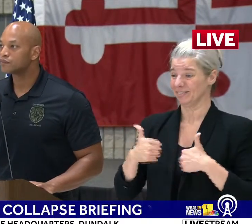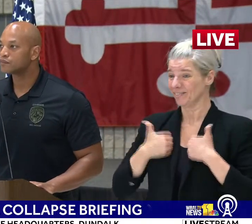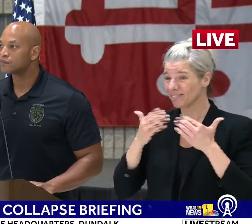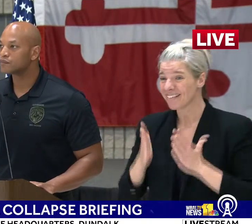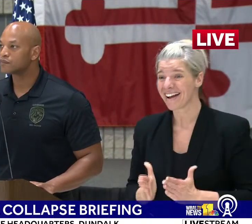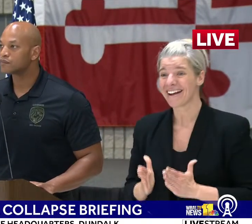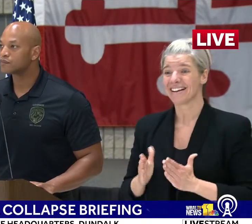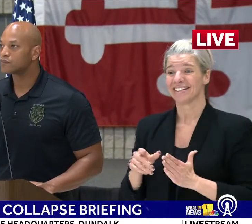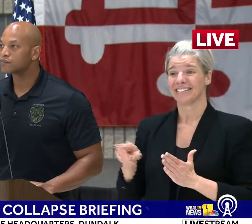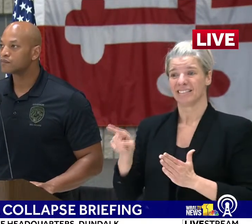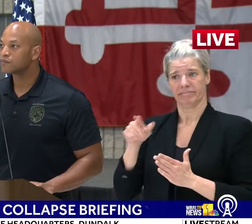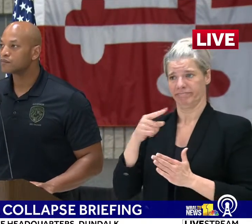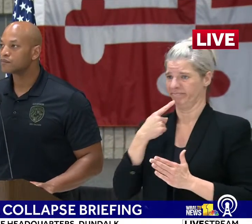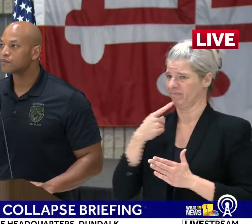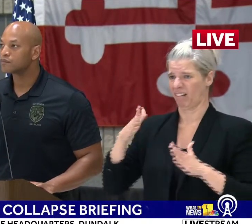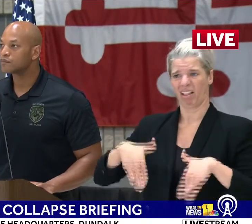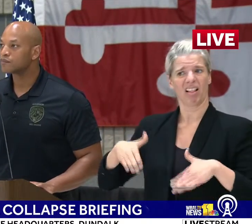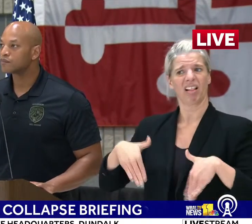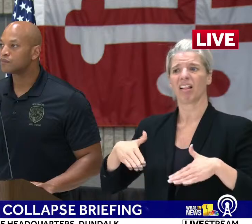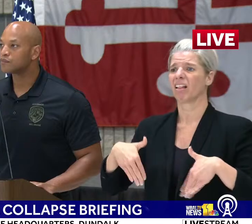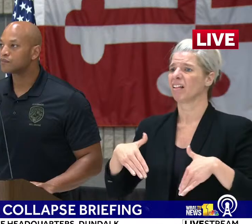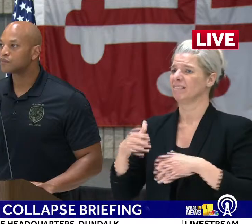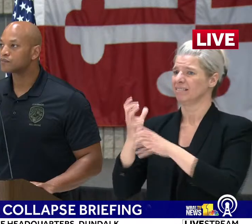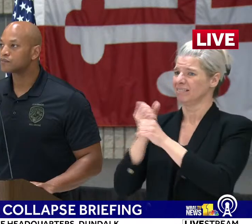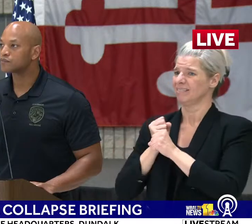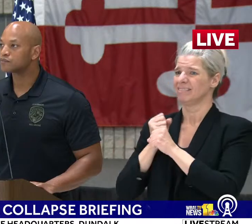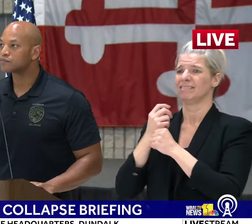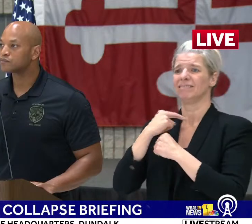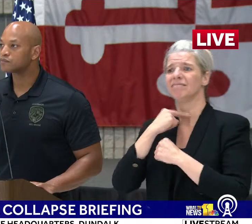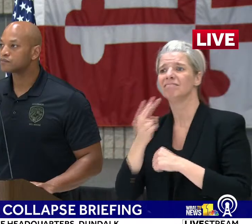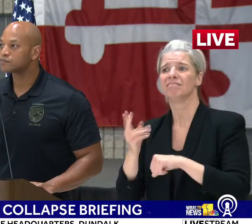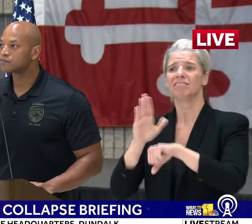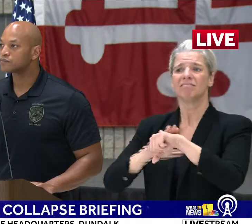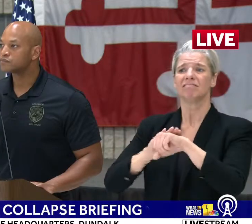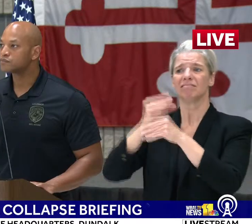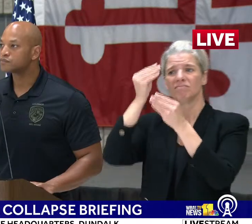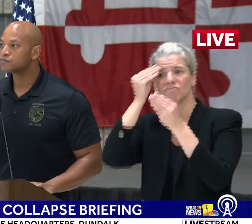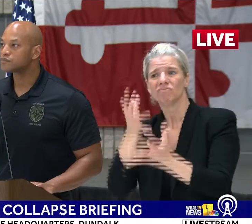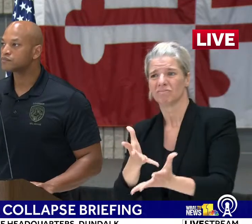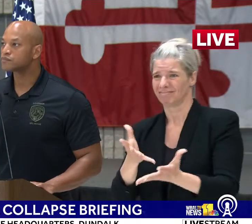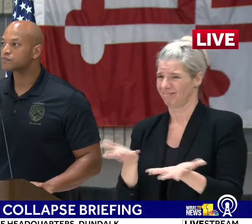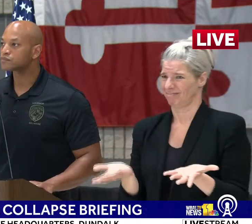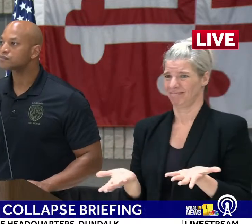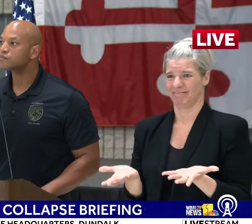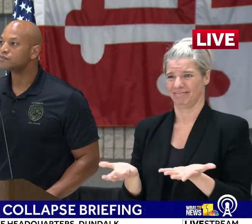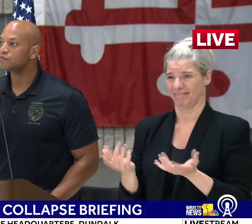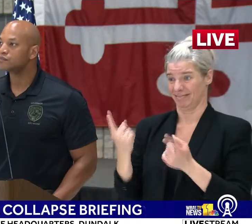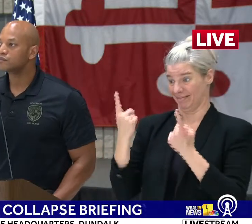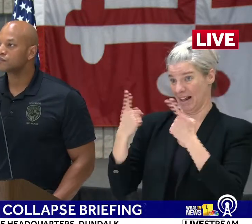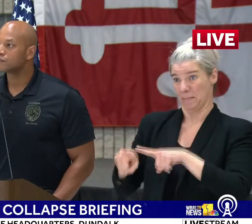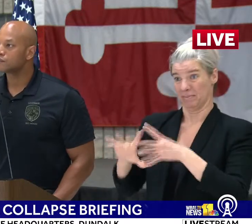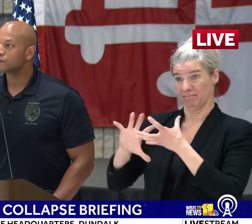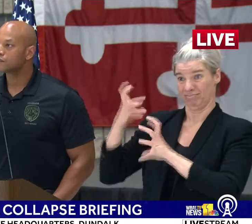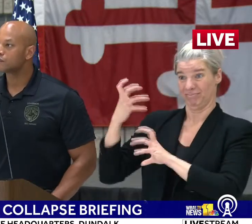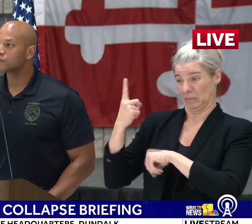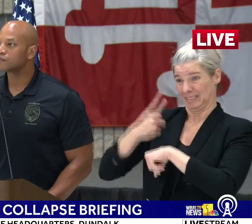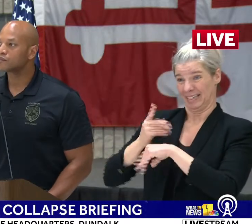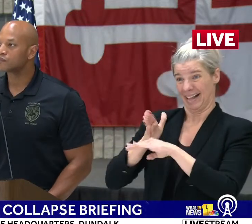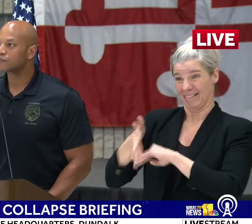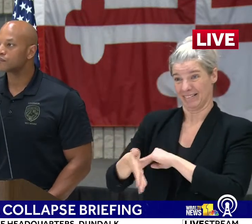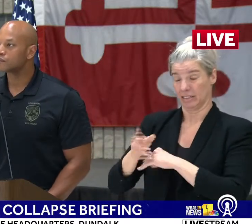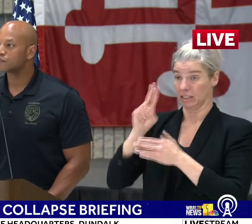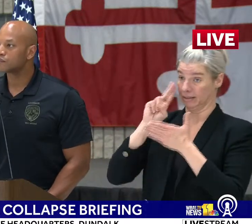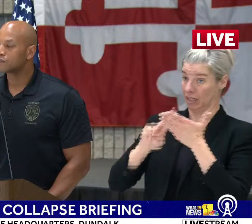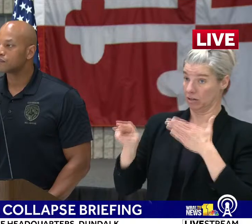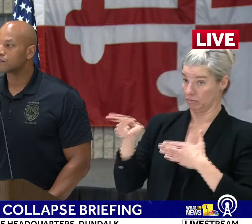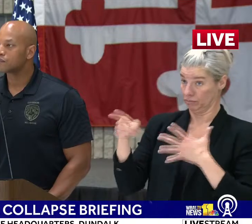and then any of the construction crew did not get any verbal warning or any type of warning. I know in the days after the collapse, Secretary Wedefield and you both talked